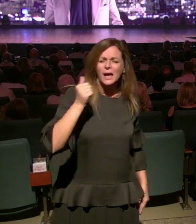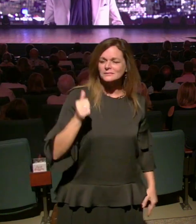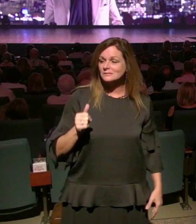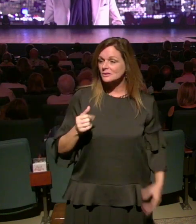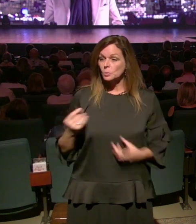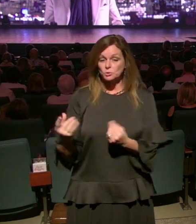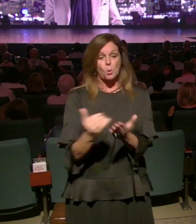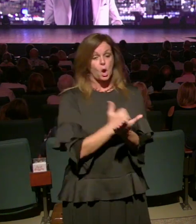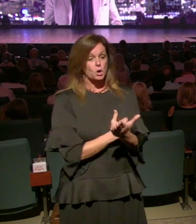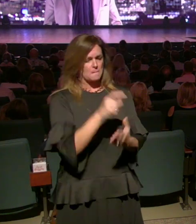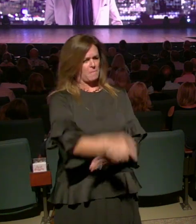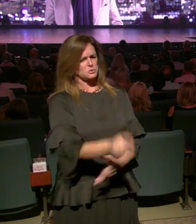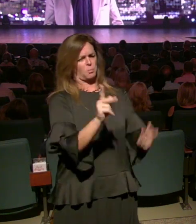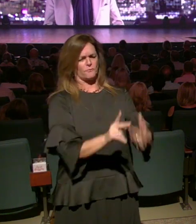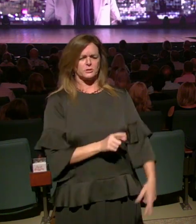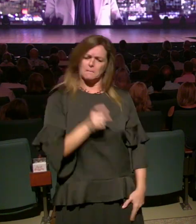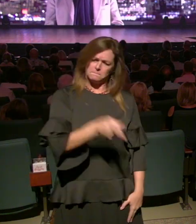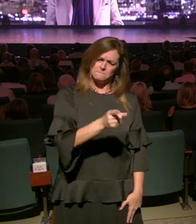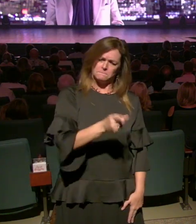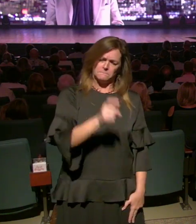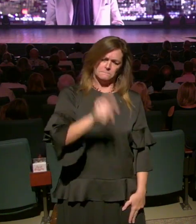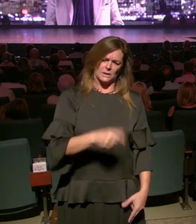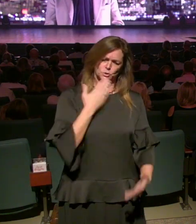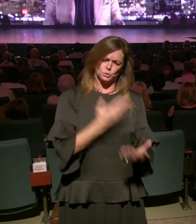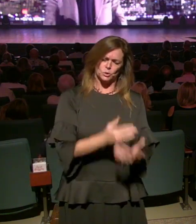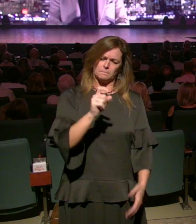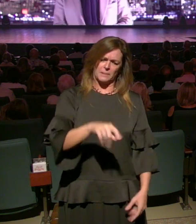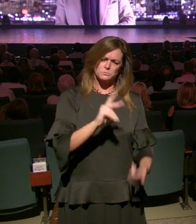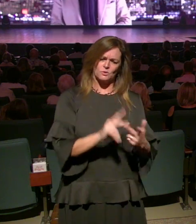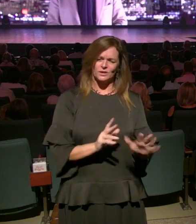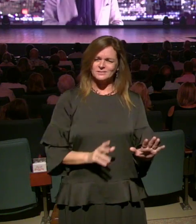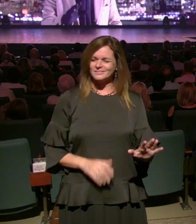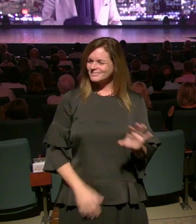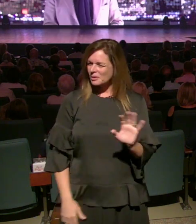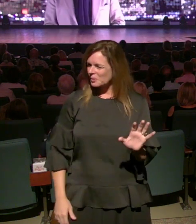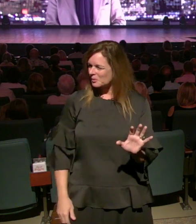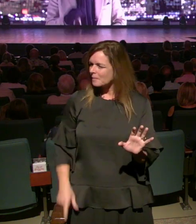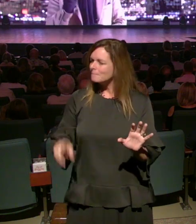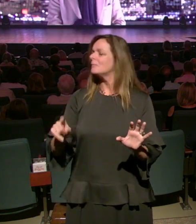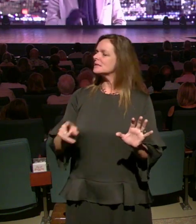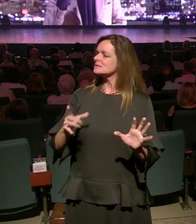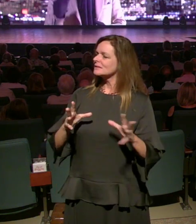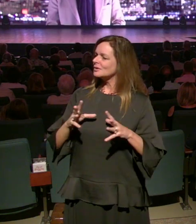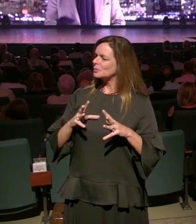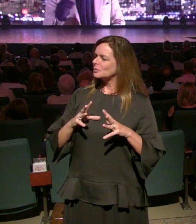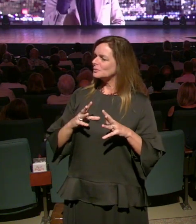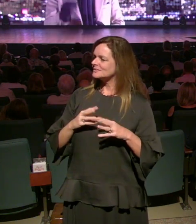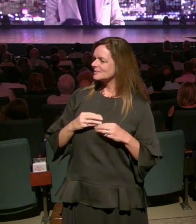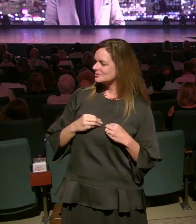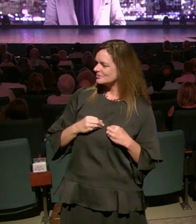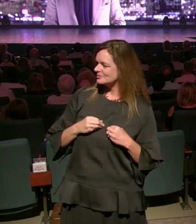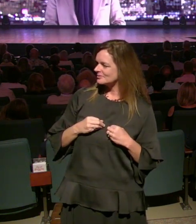it. All you can do is receive it. And you may receive a few gifts this Christmas, but don't miss out